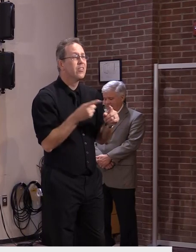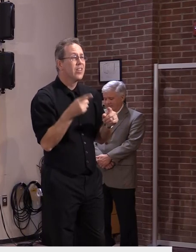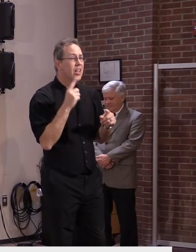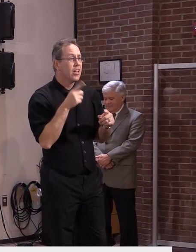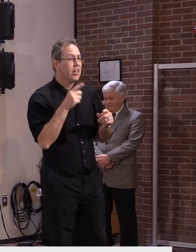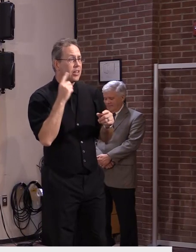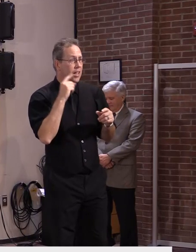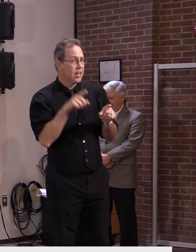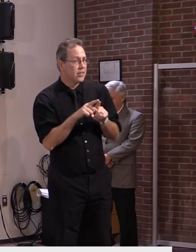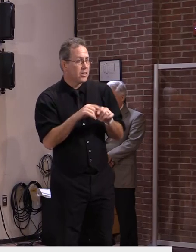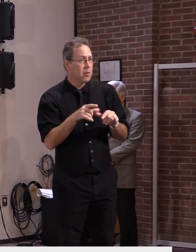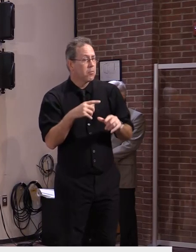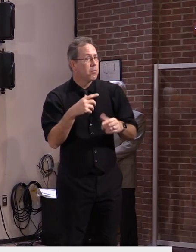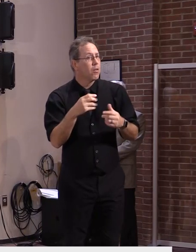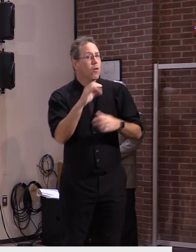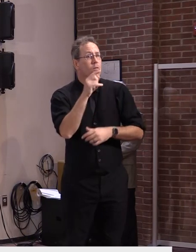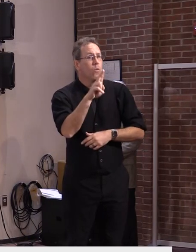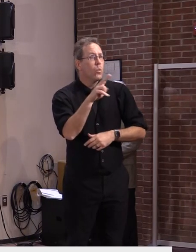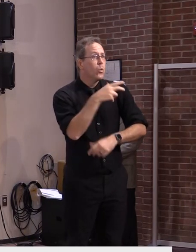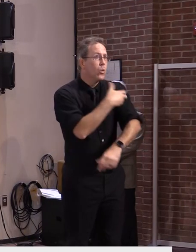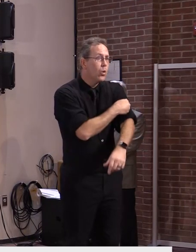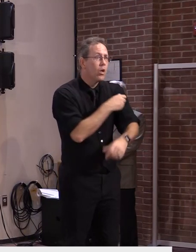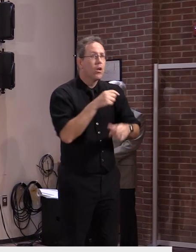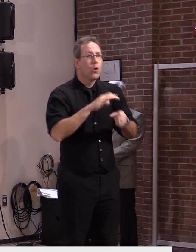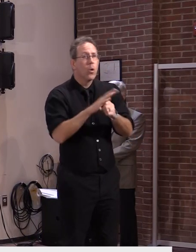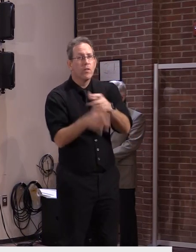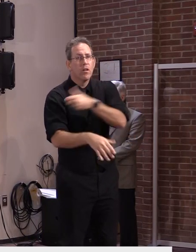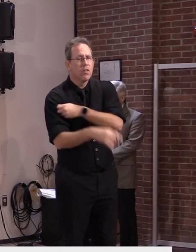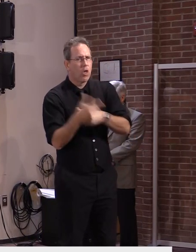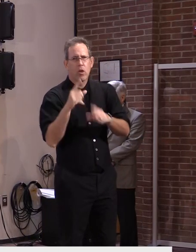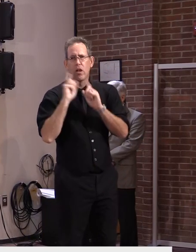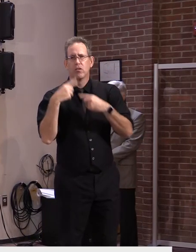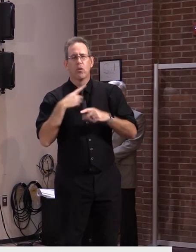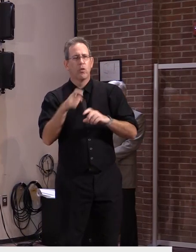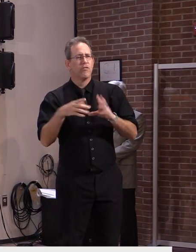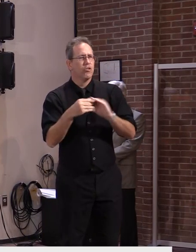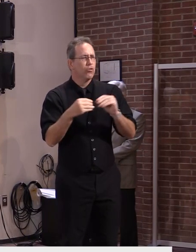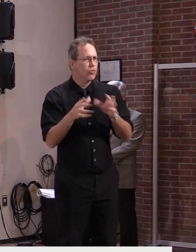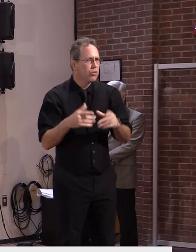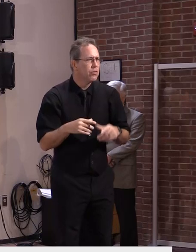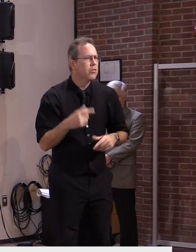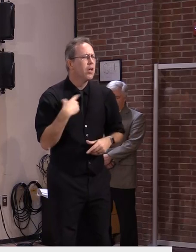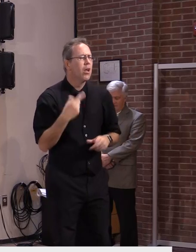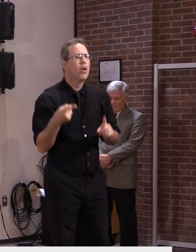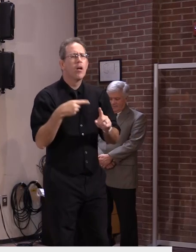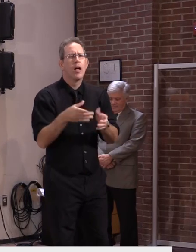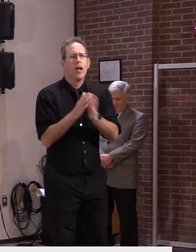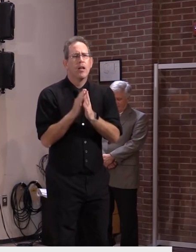your booster at the same time. But somebody also had asked about whether it was